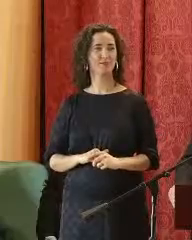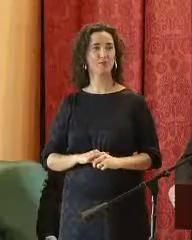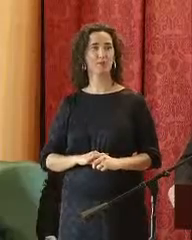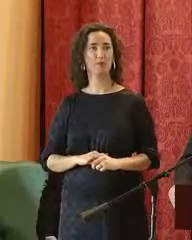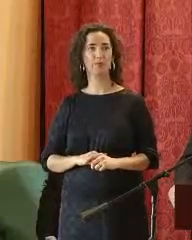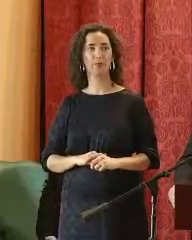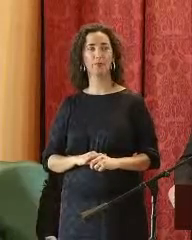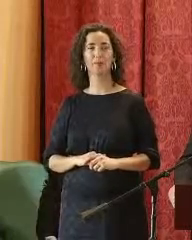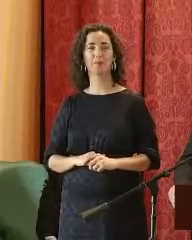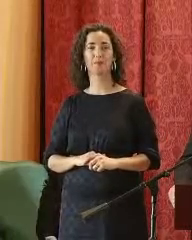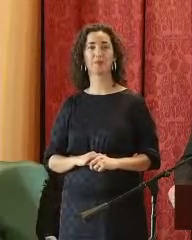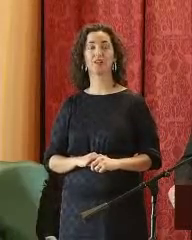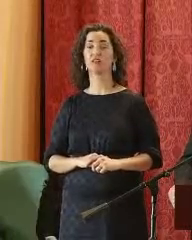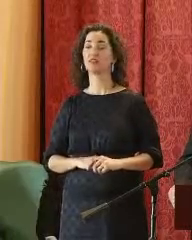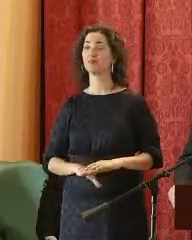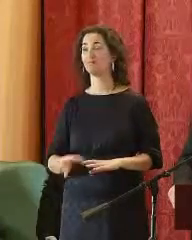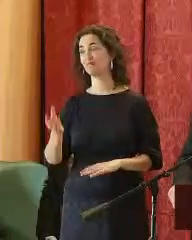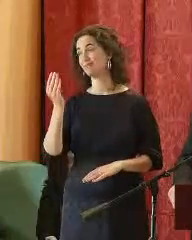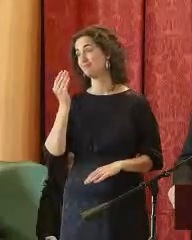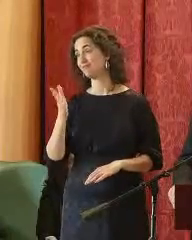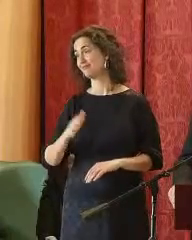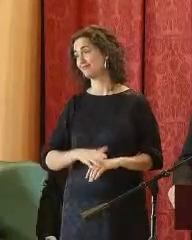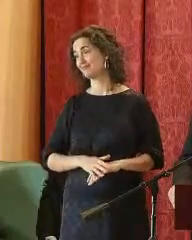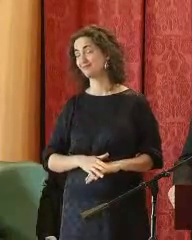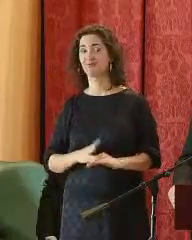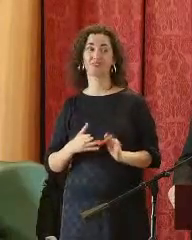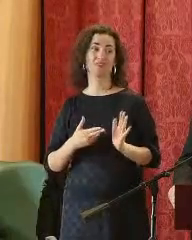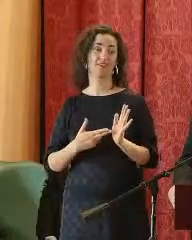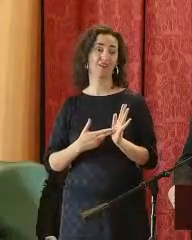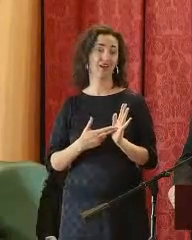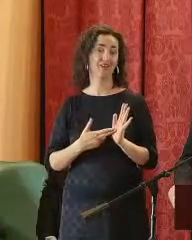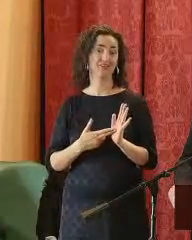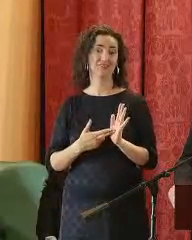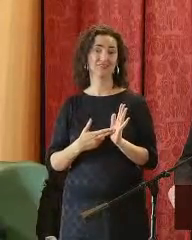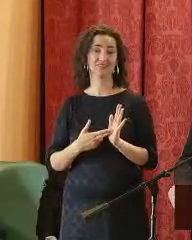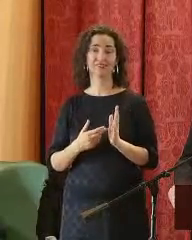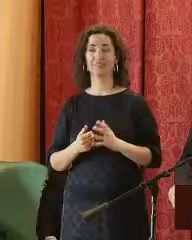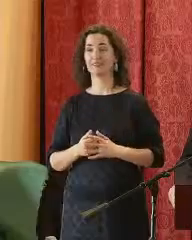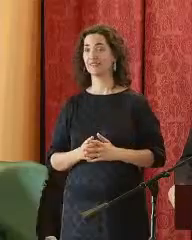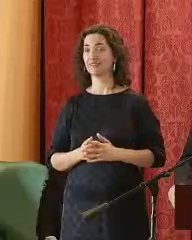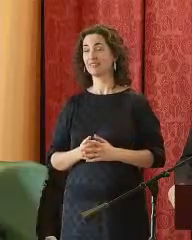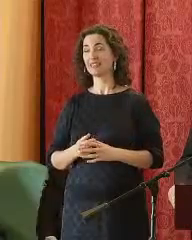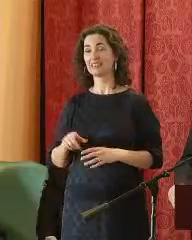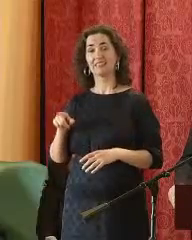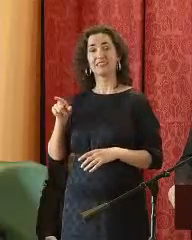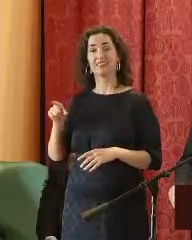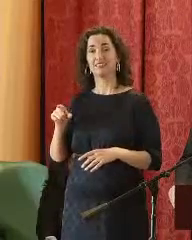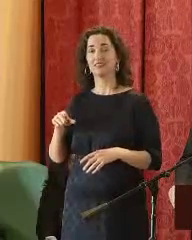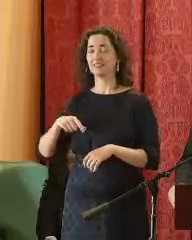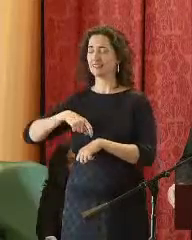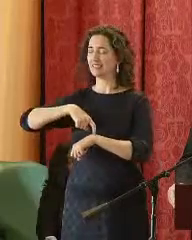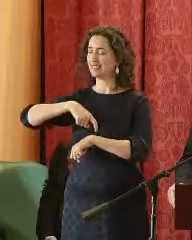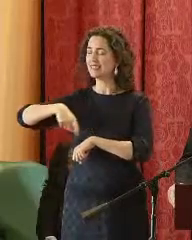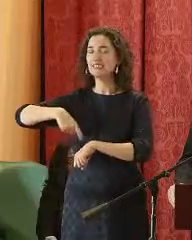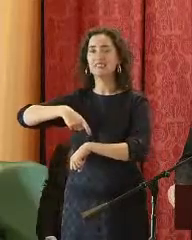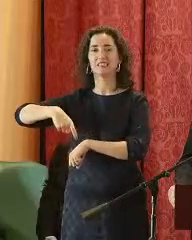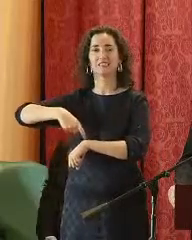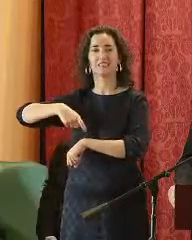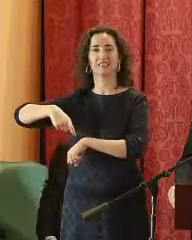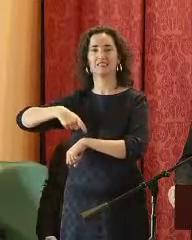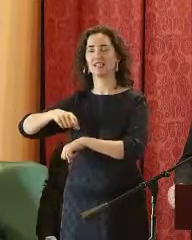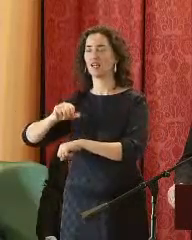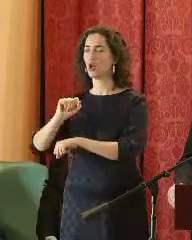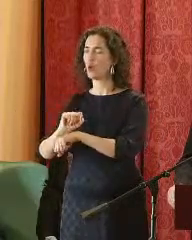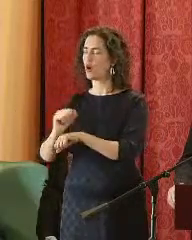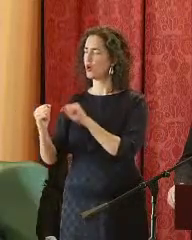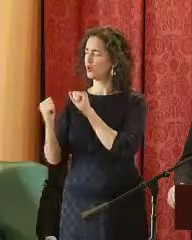But honestly, I just can't think of anybody who spent as much time working with,